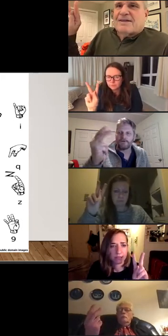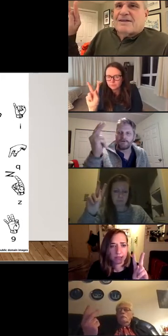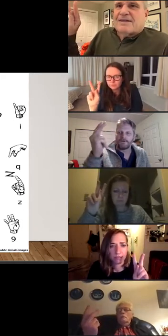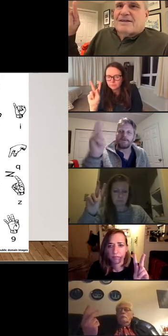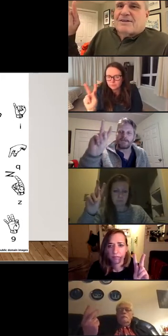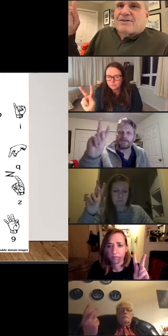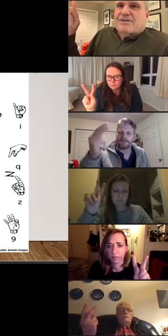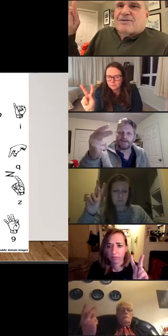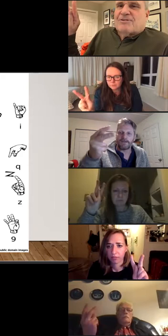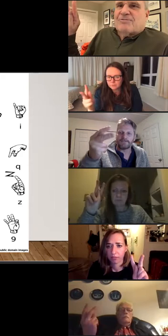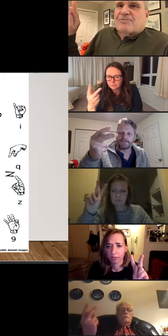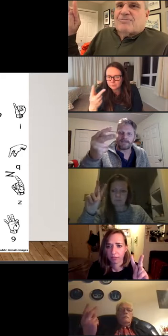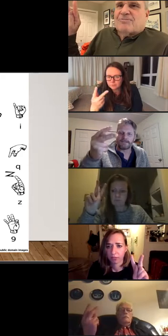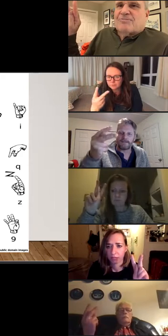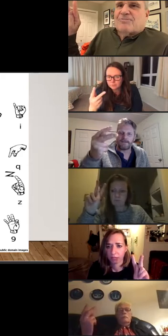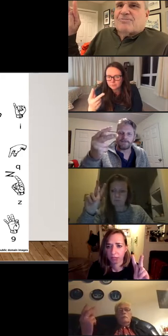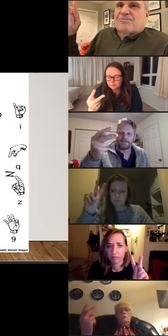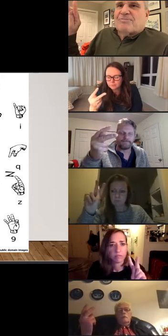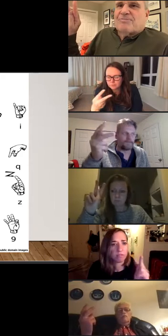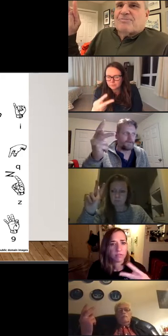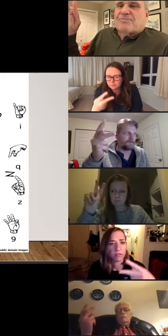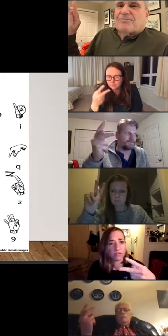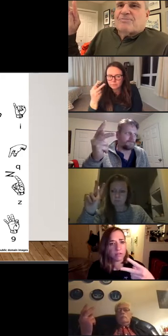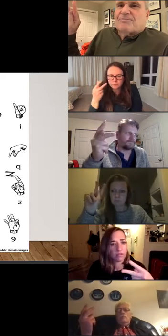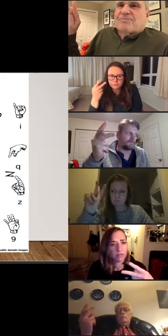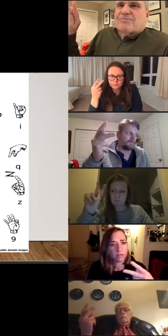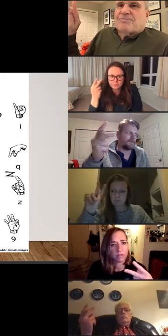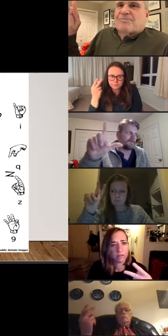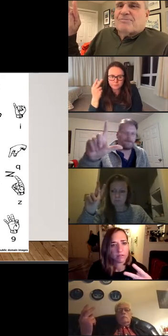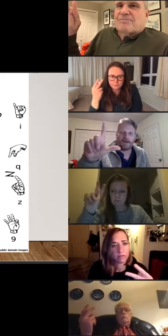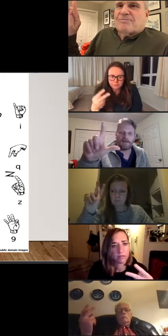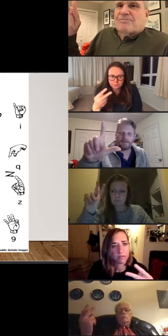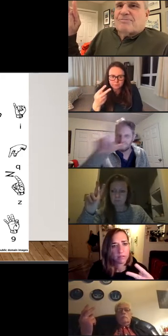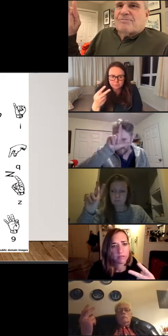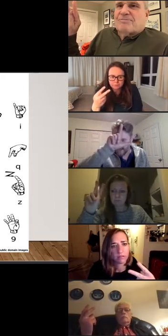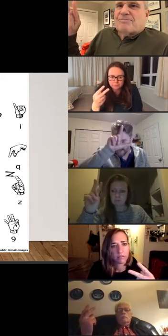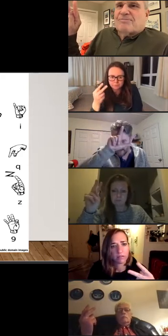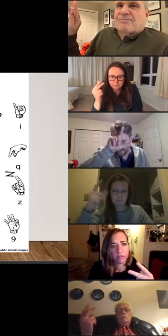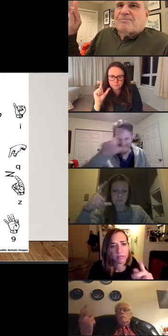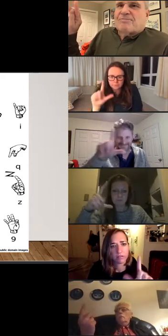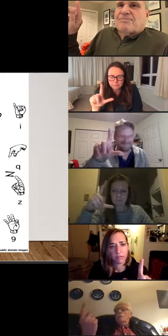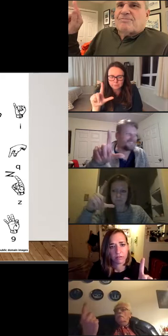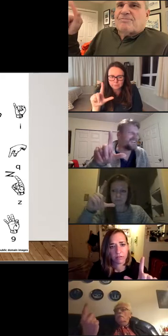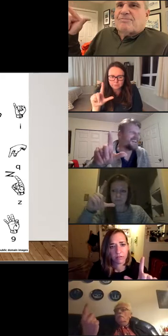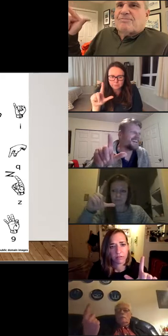So instead of having it straight up, it's just kind of sideways. There we go. L.